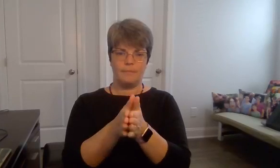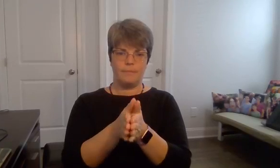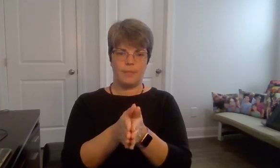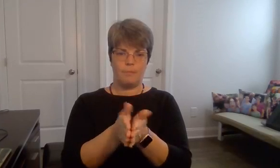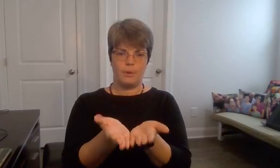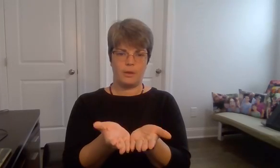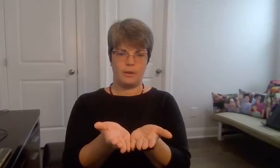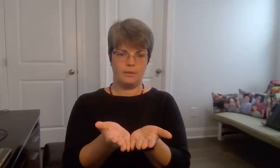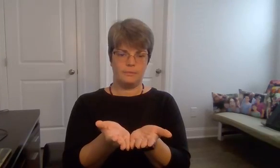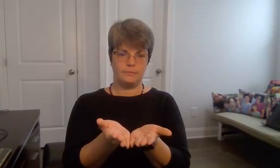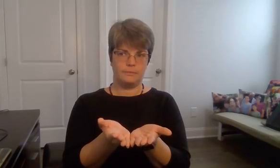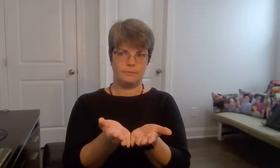Book.